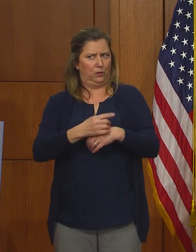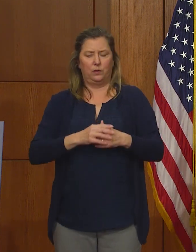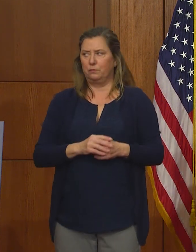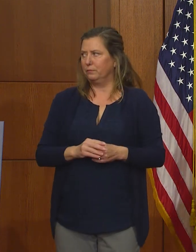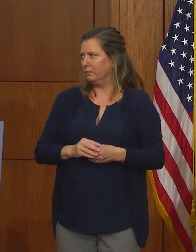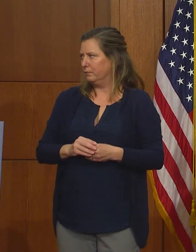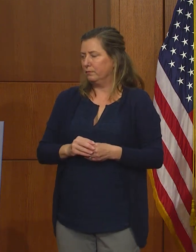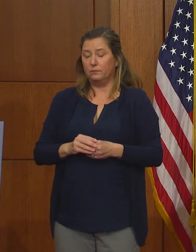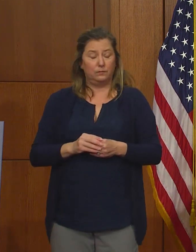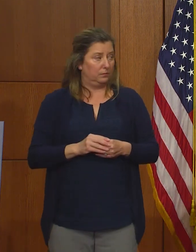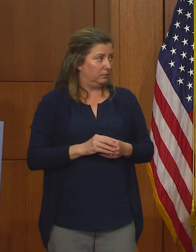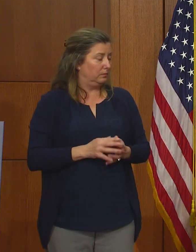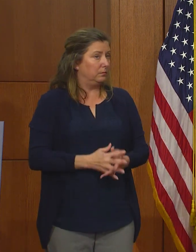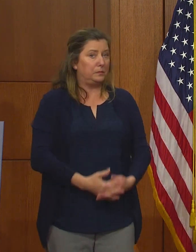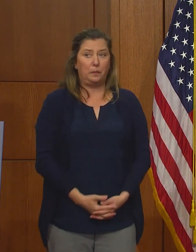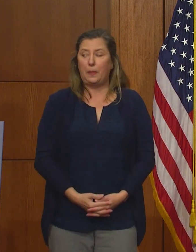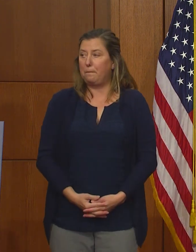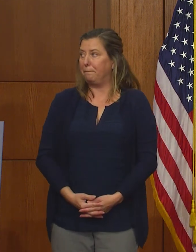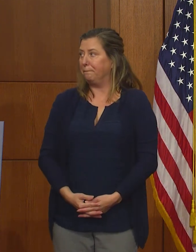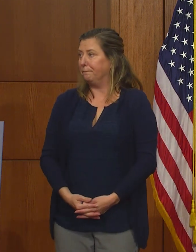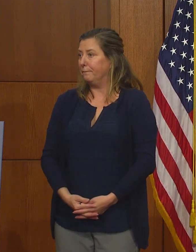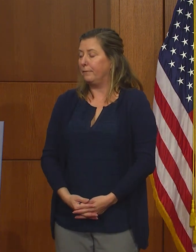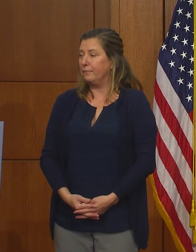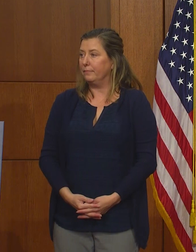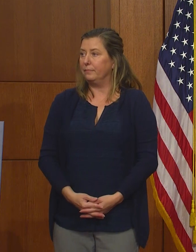I'll let you. You want to take that, Lori? You want me